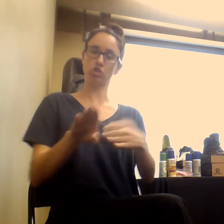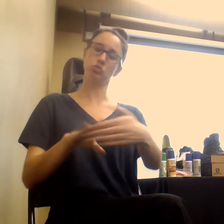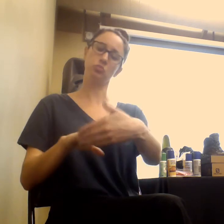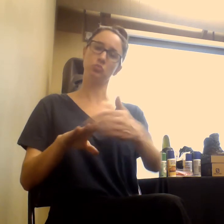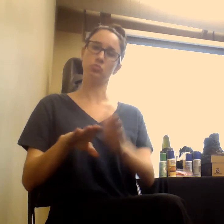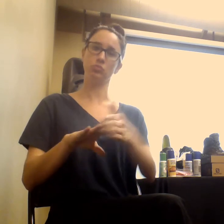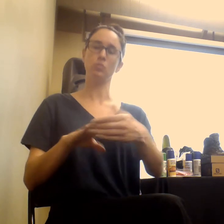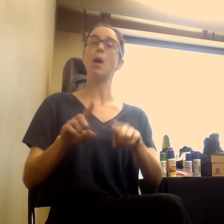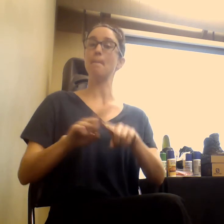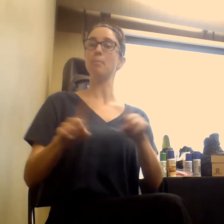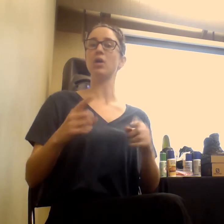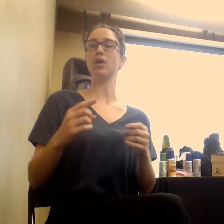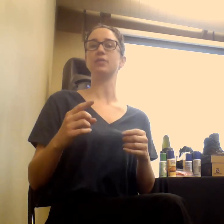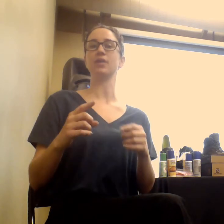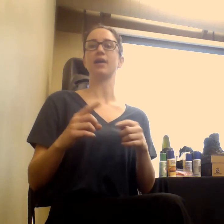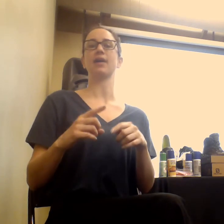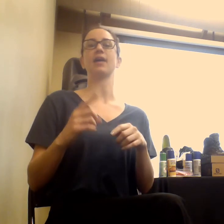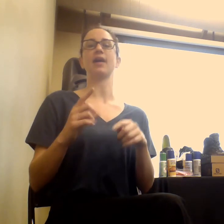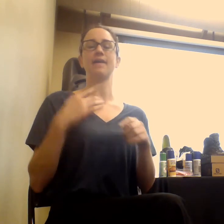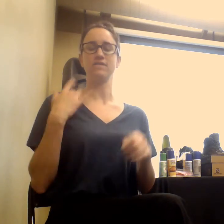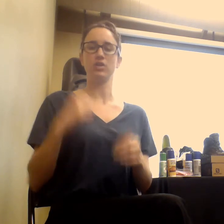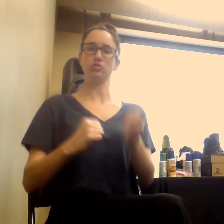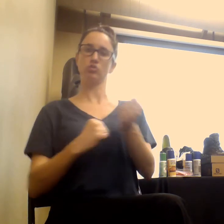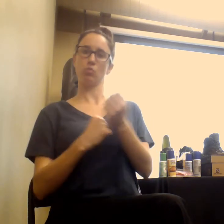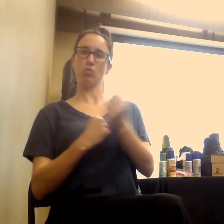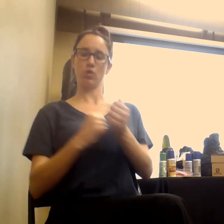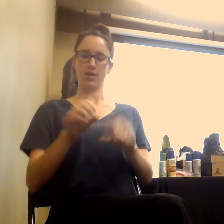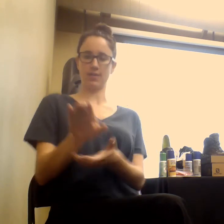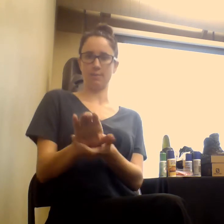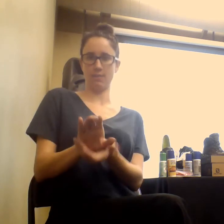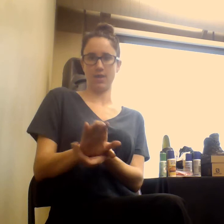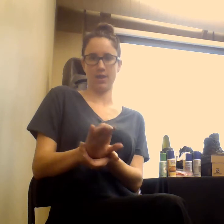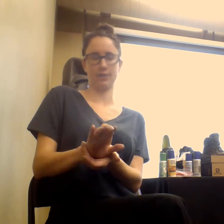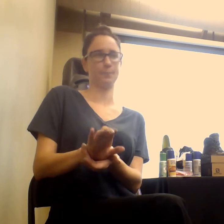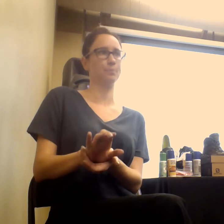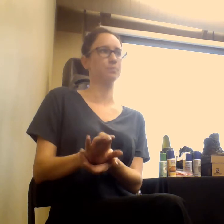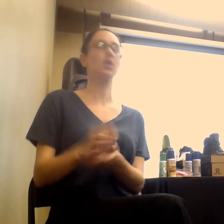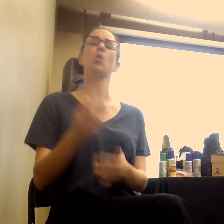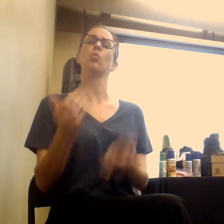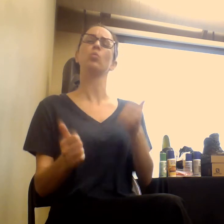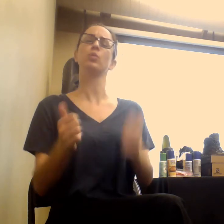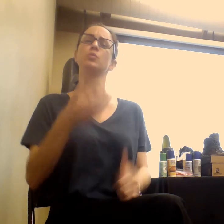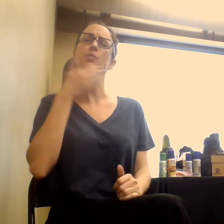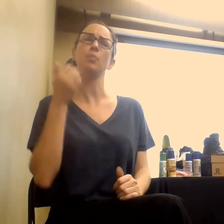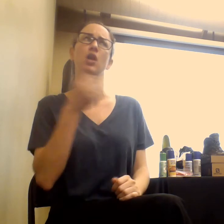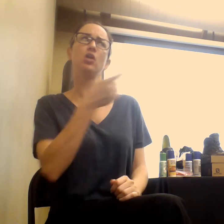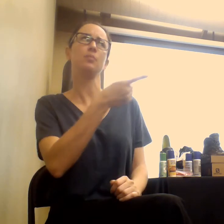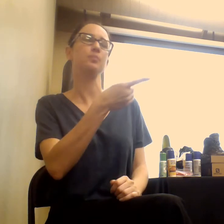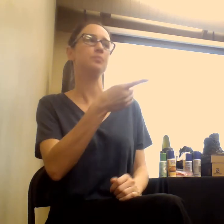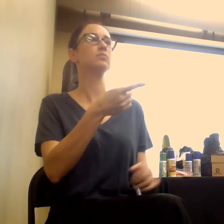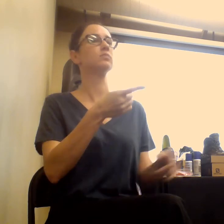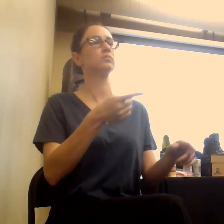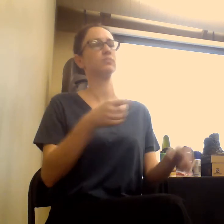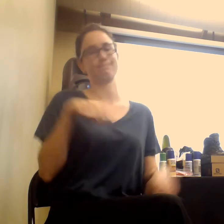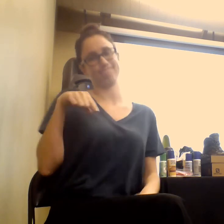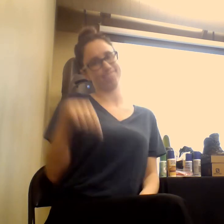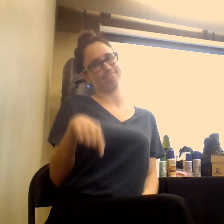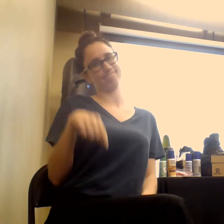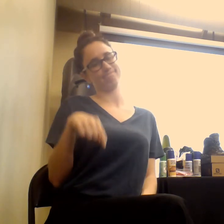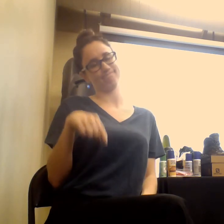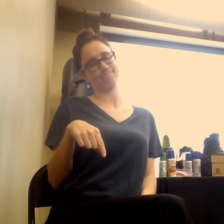All right, now which one is better? This one clearly. Okay, so, I'm also wearing an